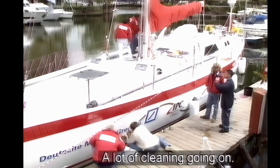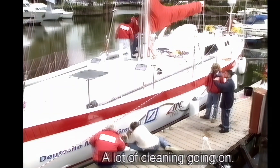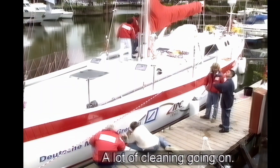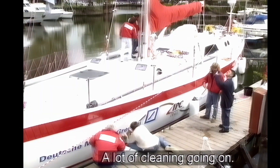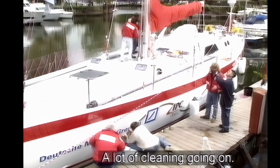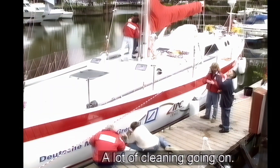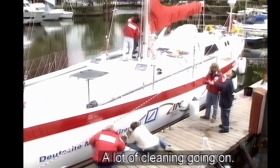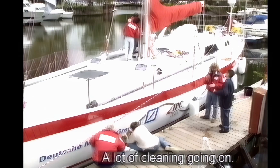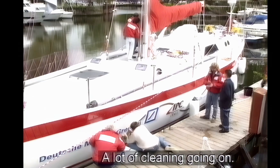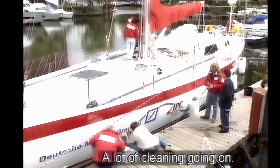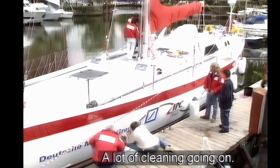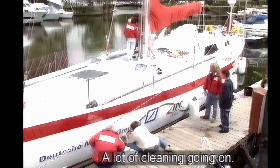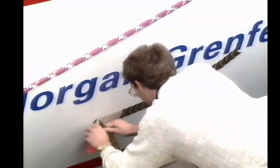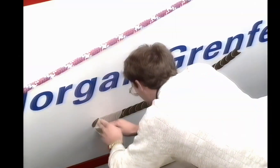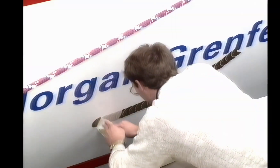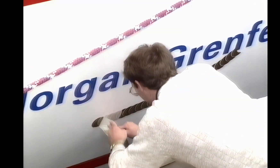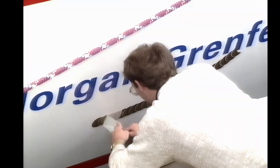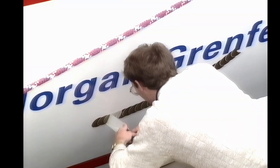A lot of cleaning going on? That's right.